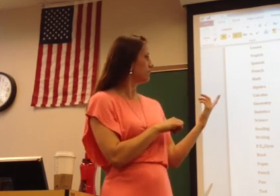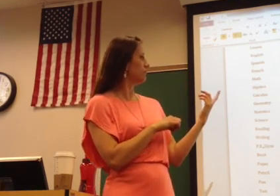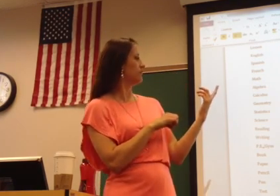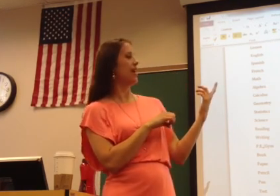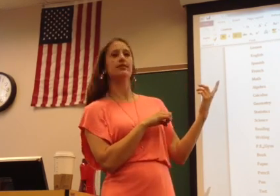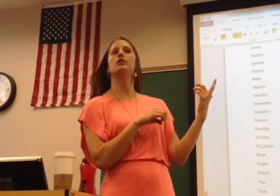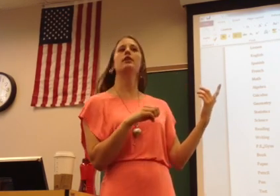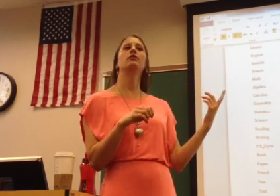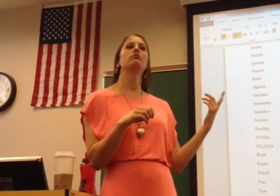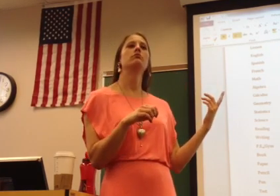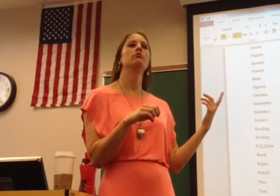Elevator. Escalator.